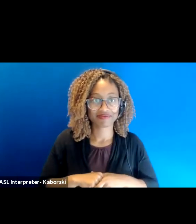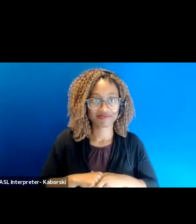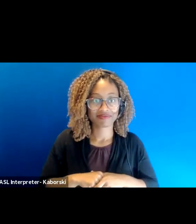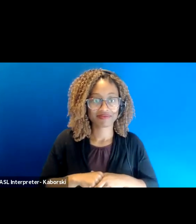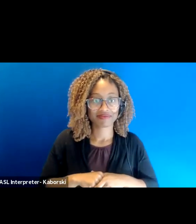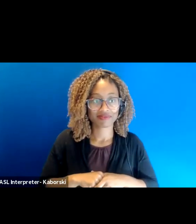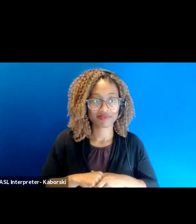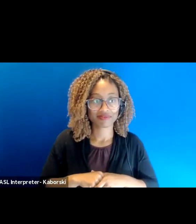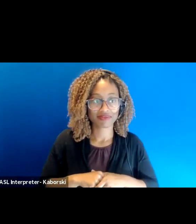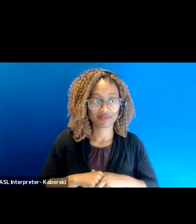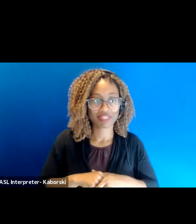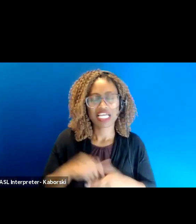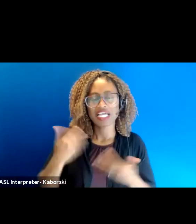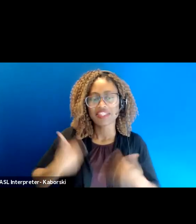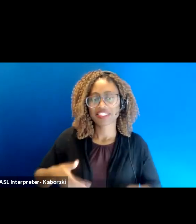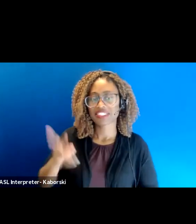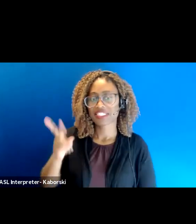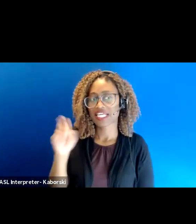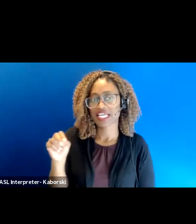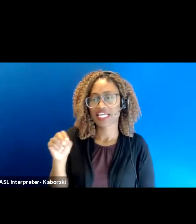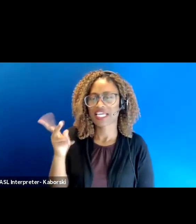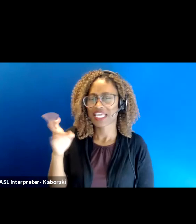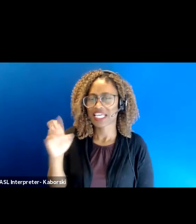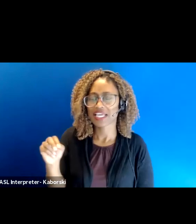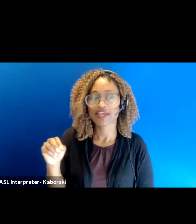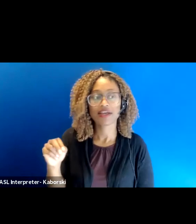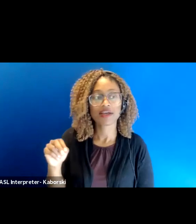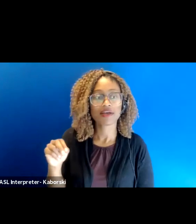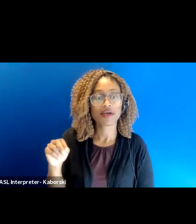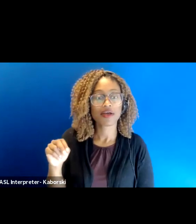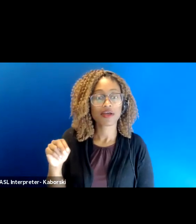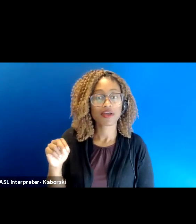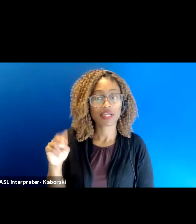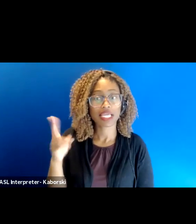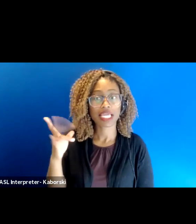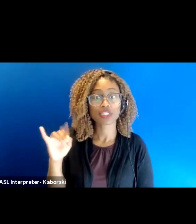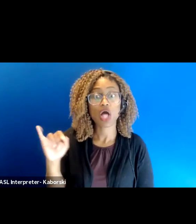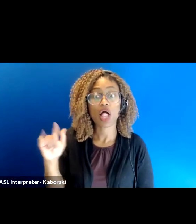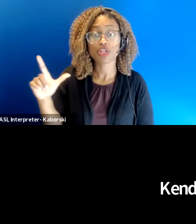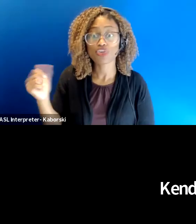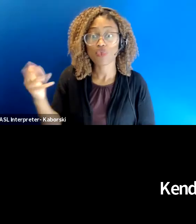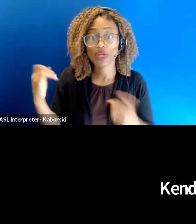Okay, this is Ken. And Kendall, you want to go ahead? Go ahead.